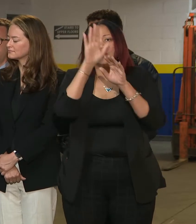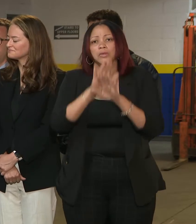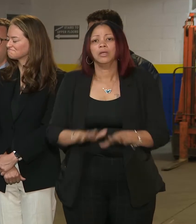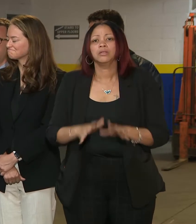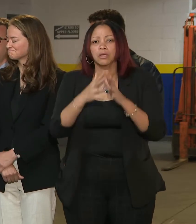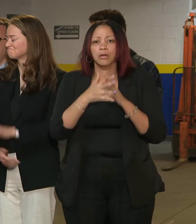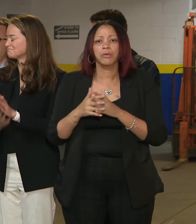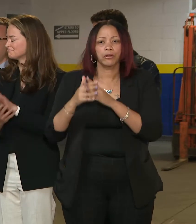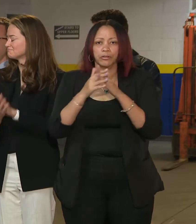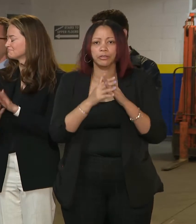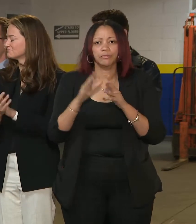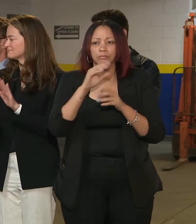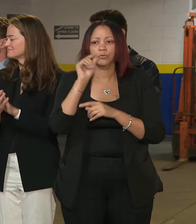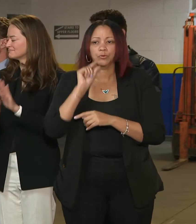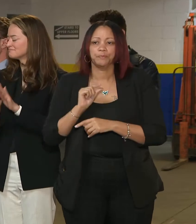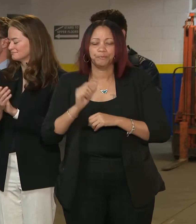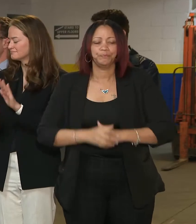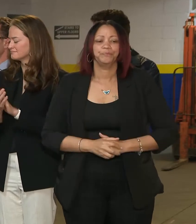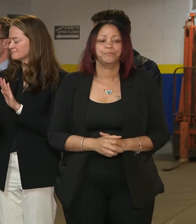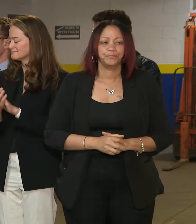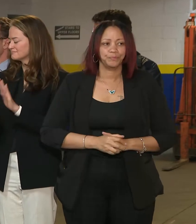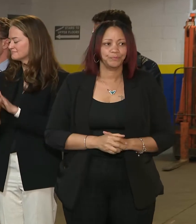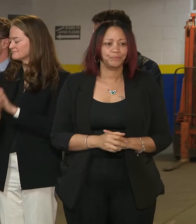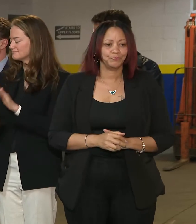Slava Ukraini.